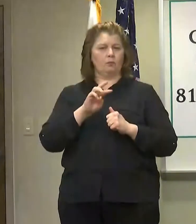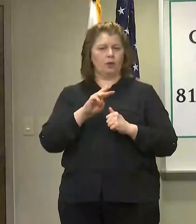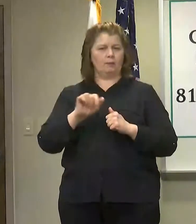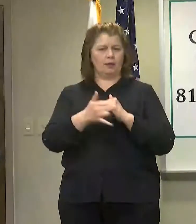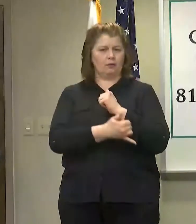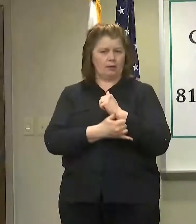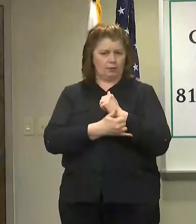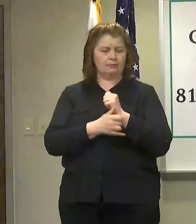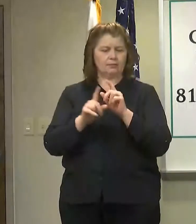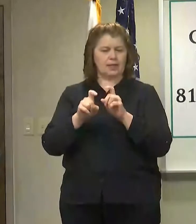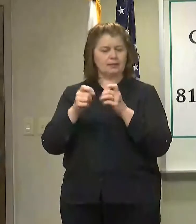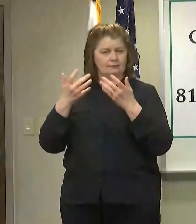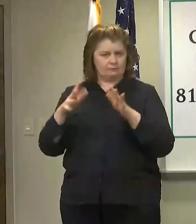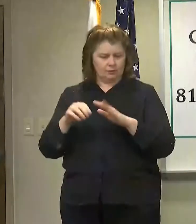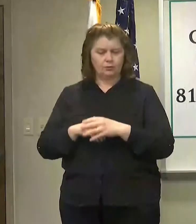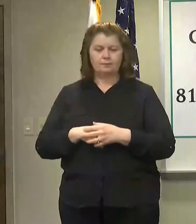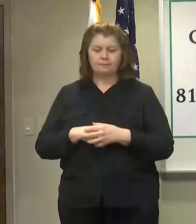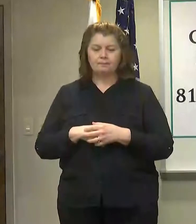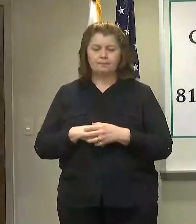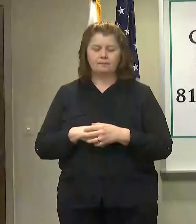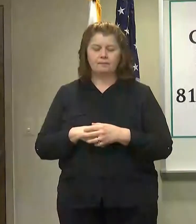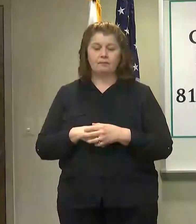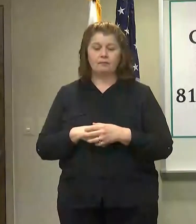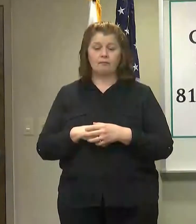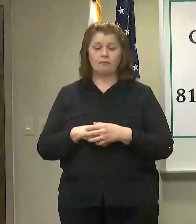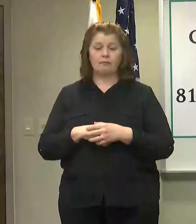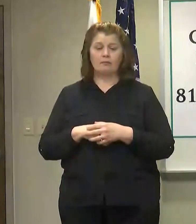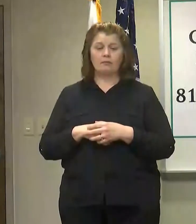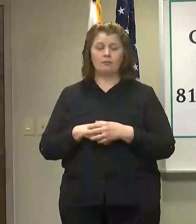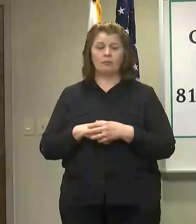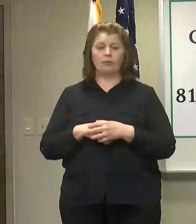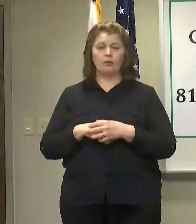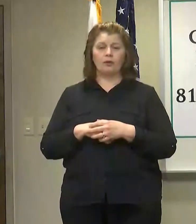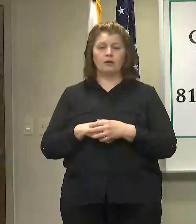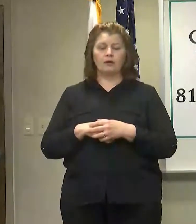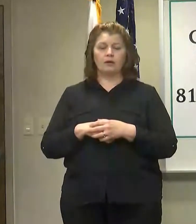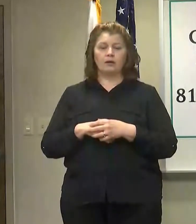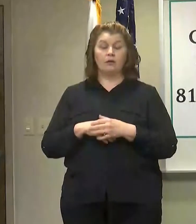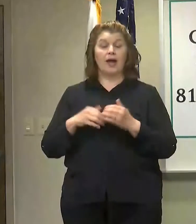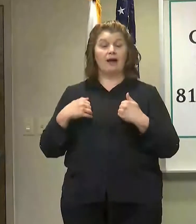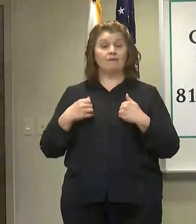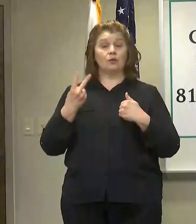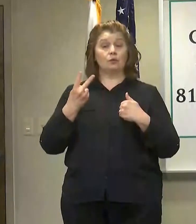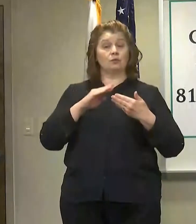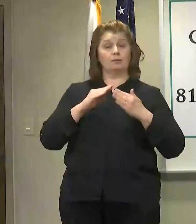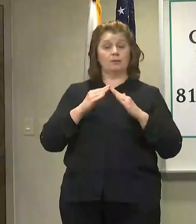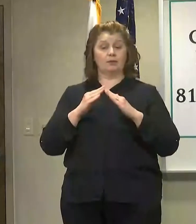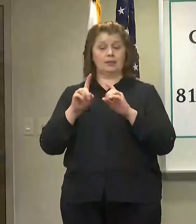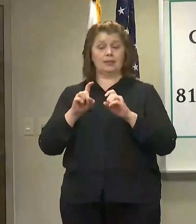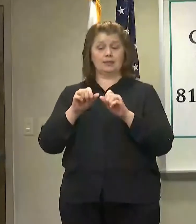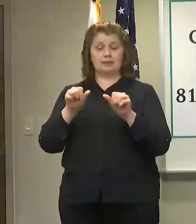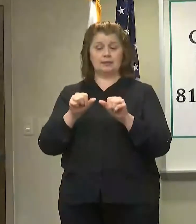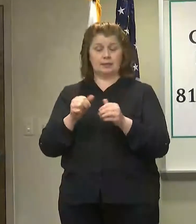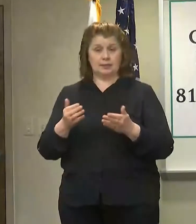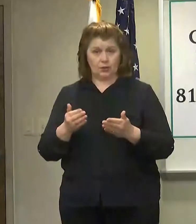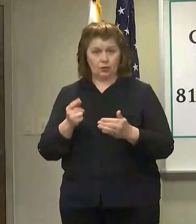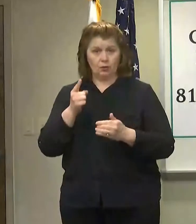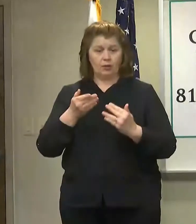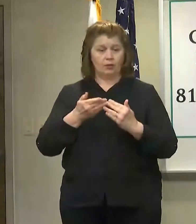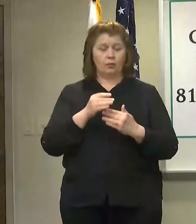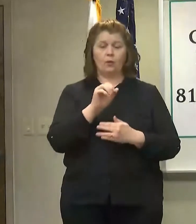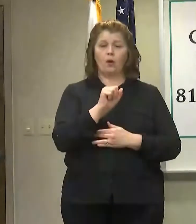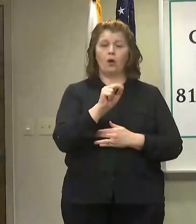gotten tested. We've been fortunate to be able to stand up 2 community-based testing sites. One through the Auburn